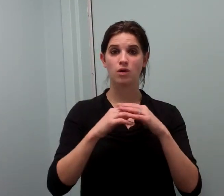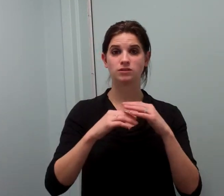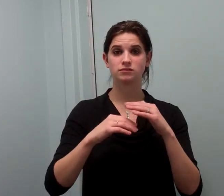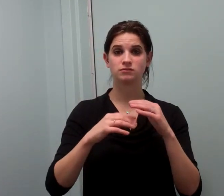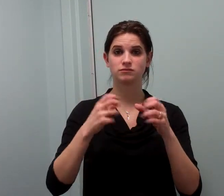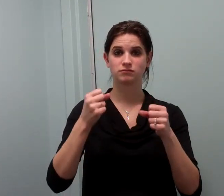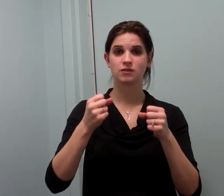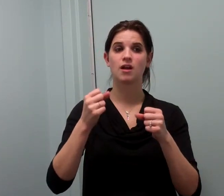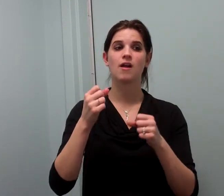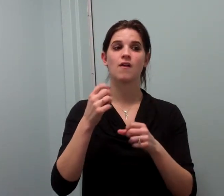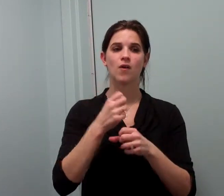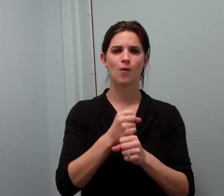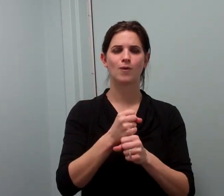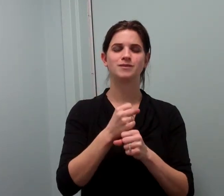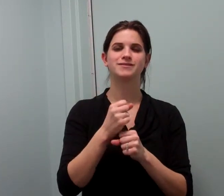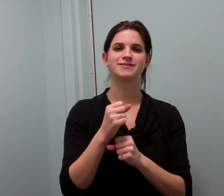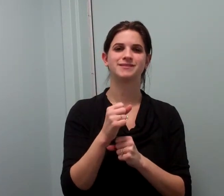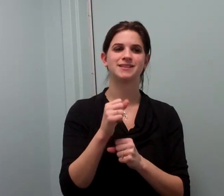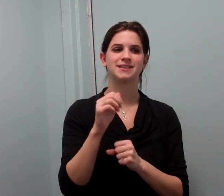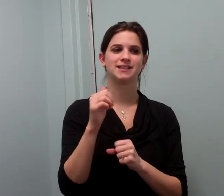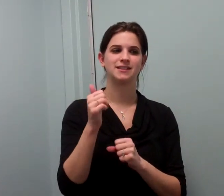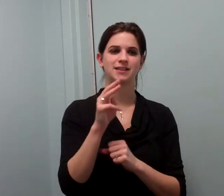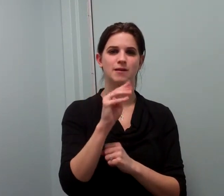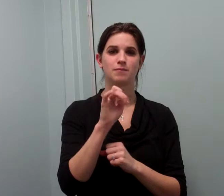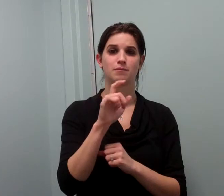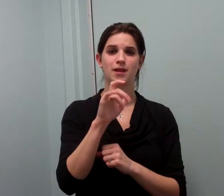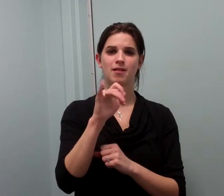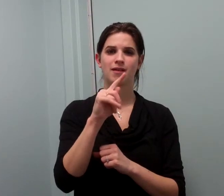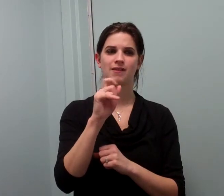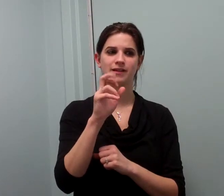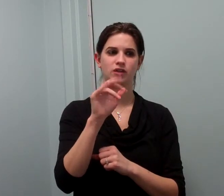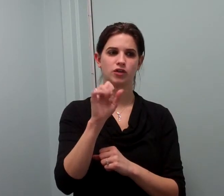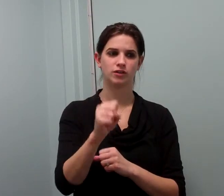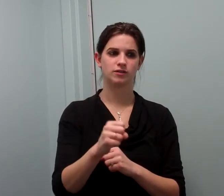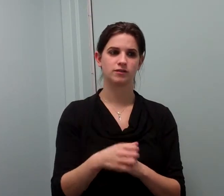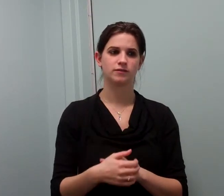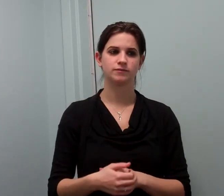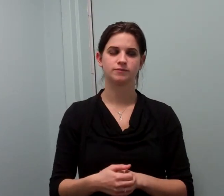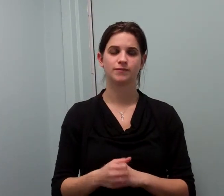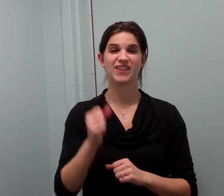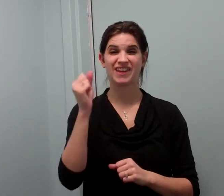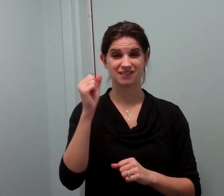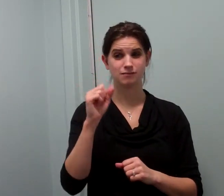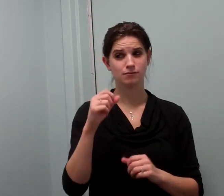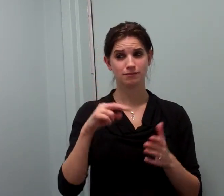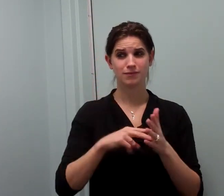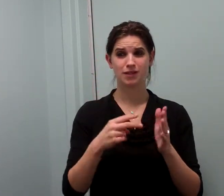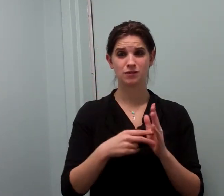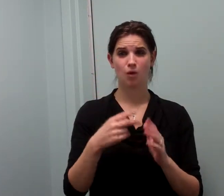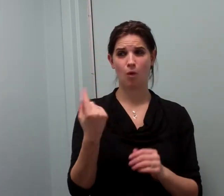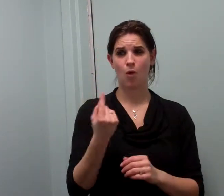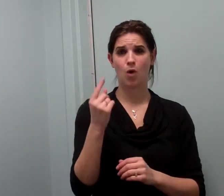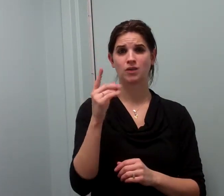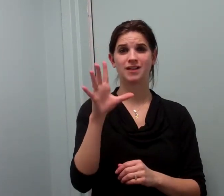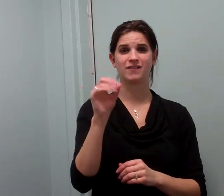air is holding 5 milliliters total. That's half. 1/2, 50%. That's relative humidity.